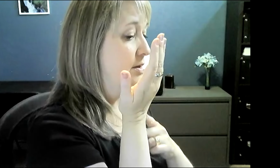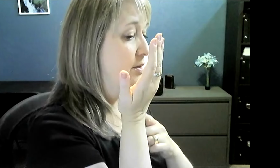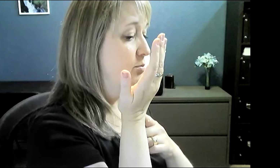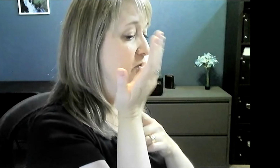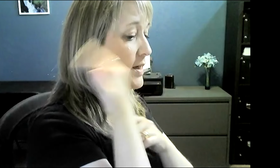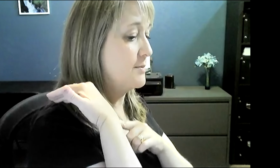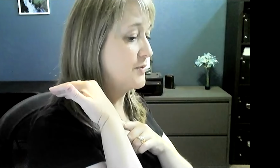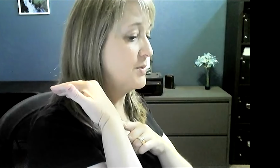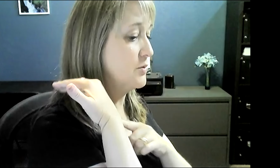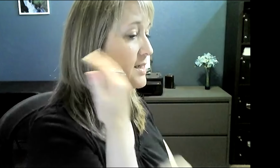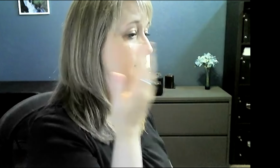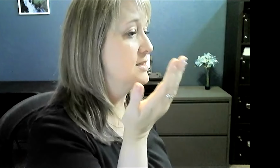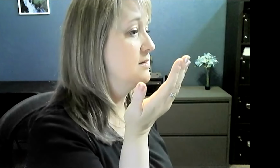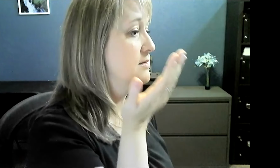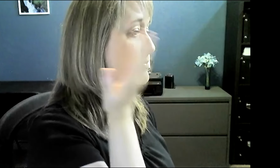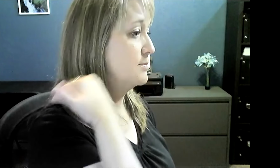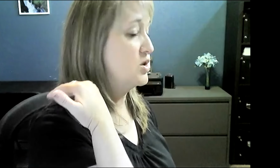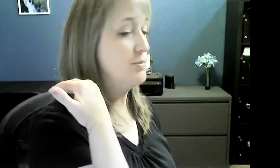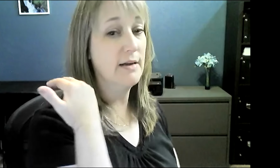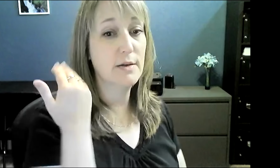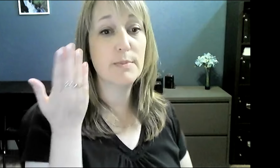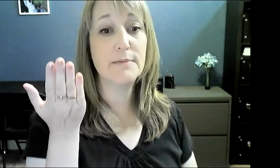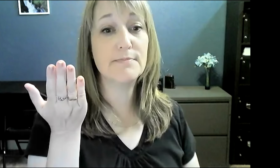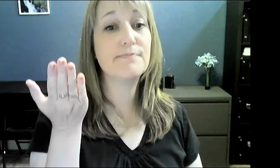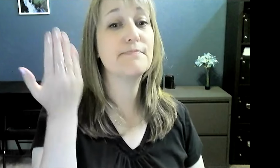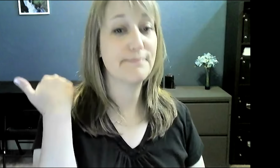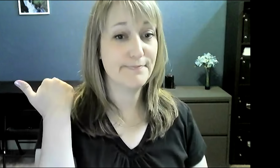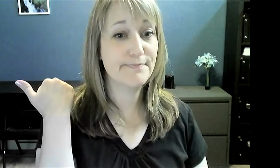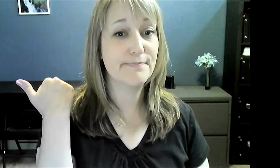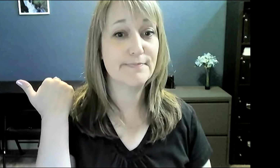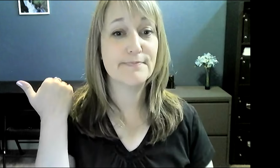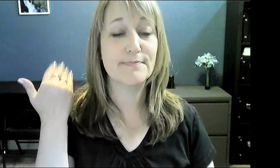The movement comes from your wrist. Push back a little bit.